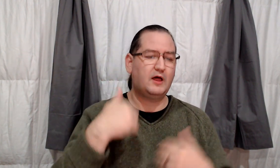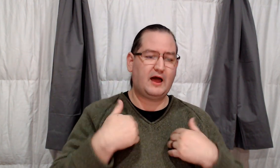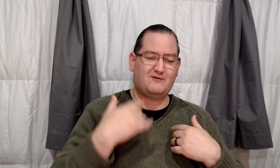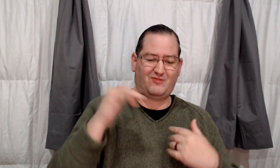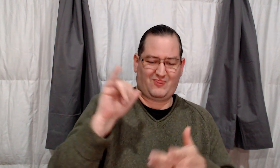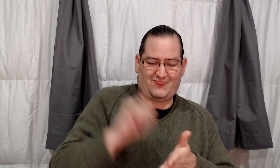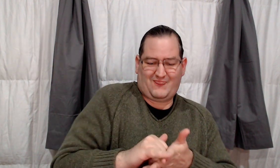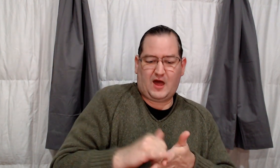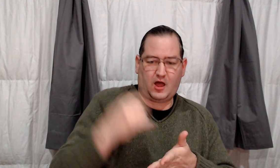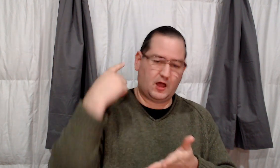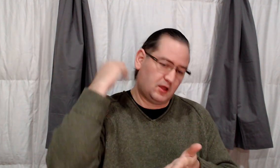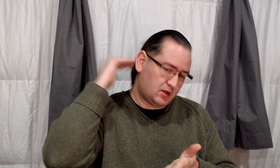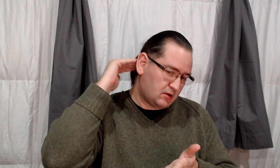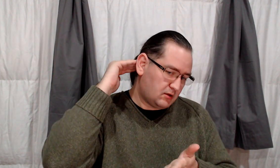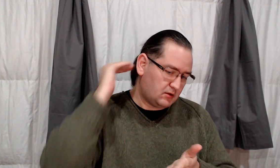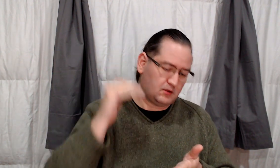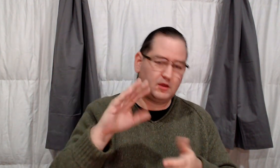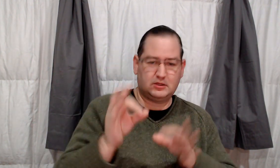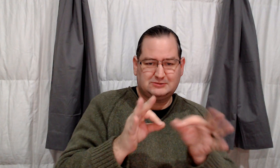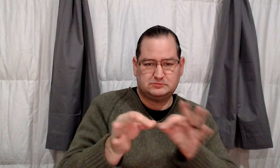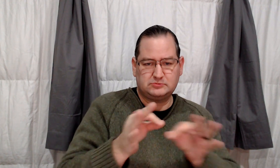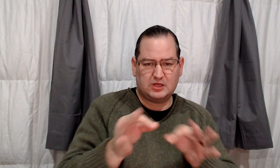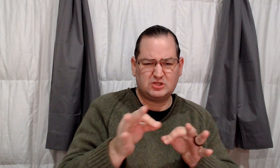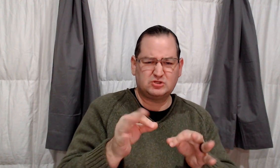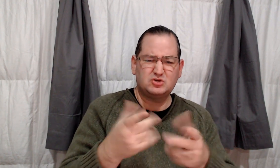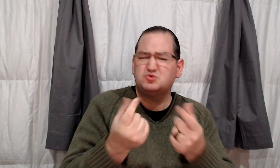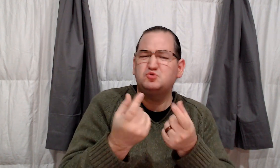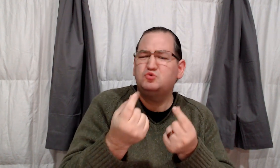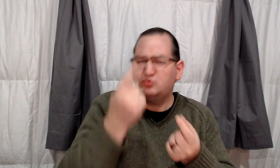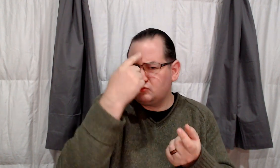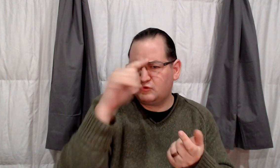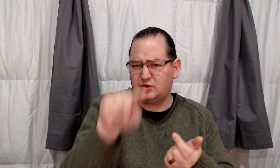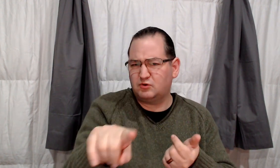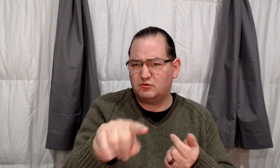that it's trying to do for you, what the positive intention of that habit has been.